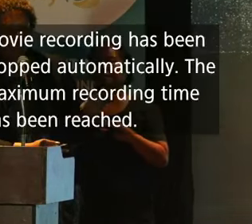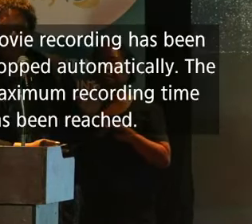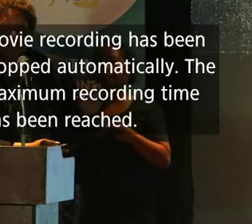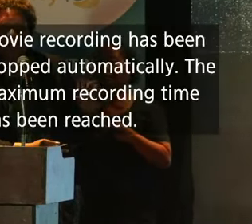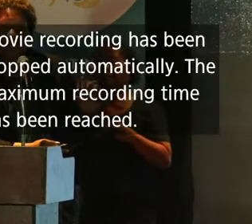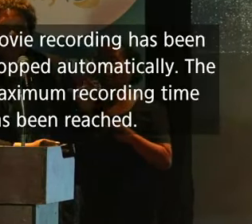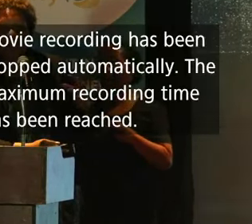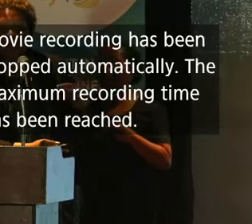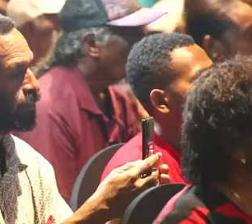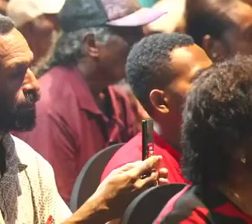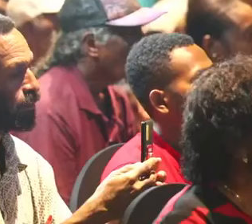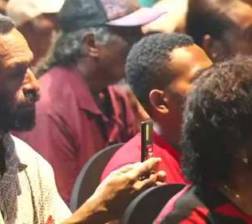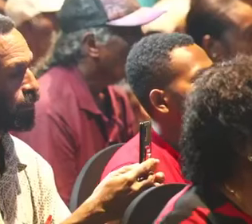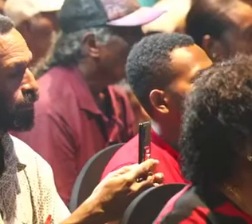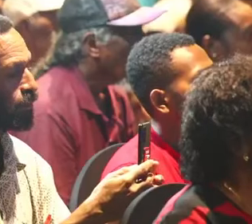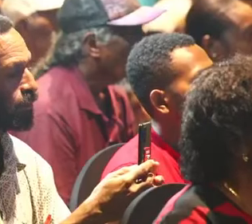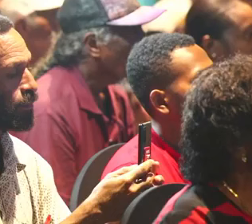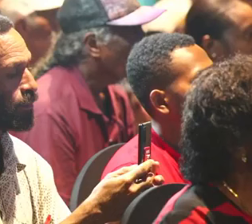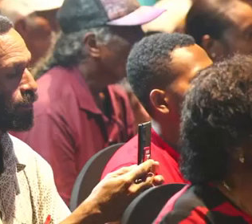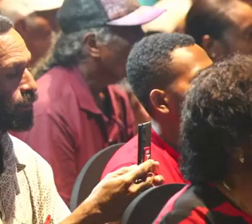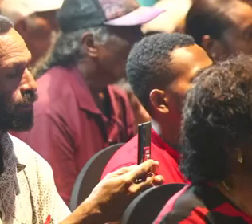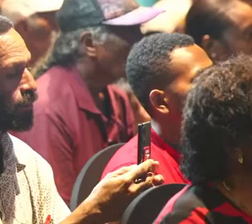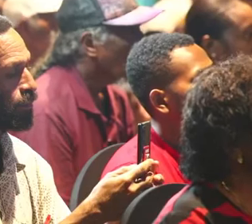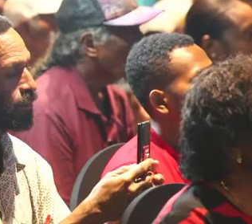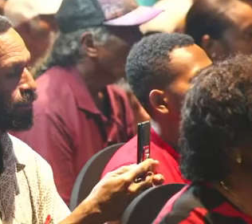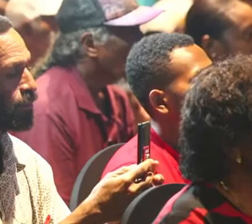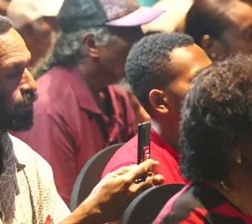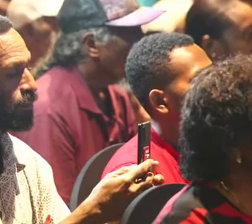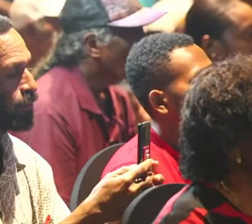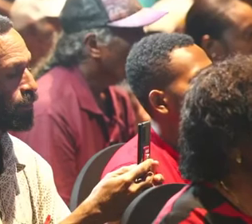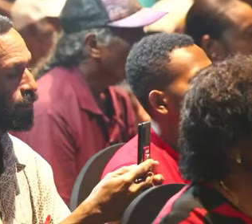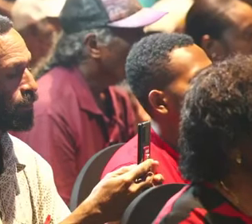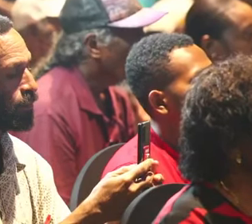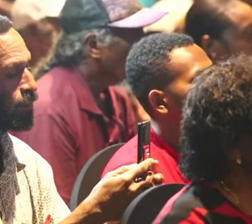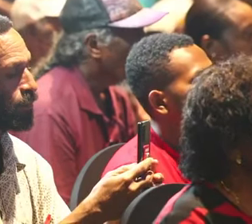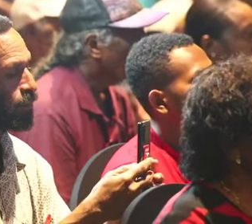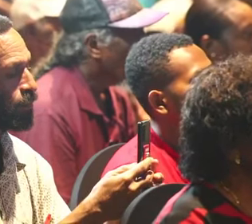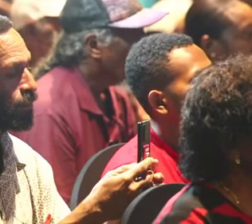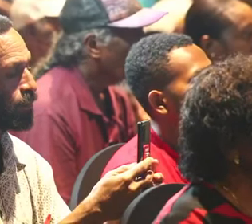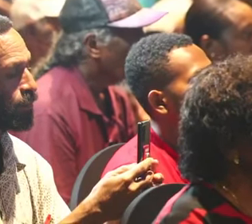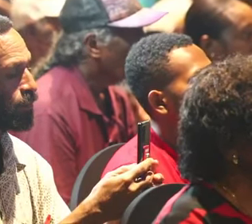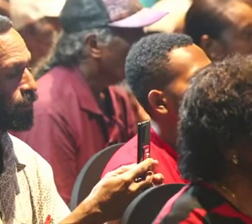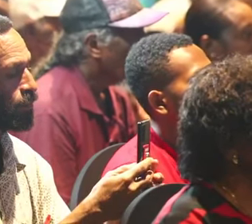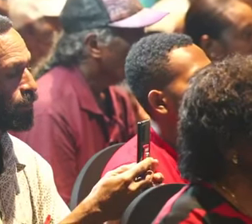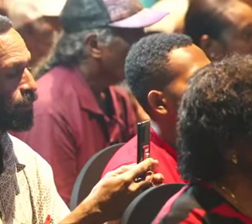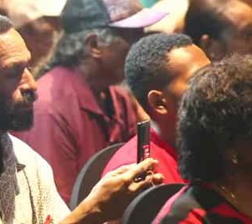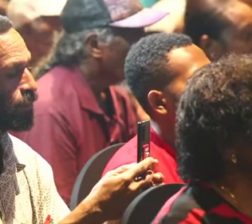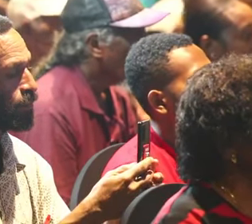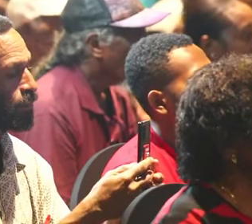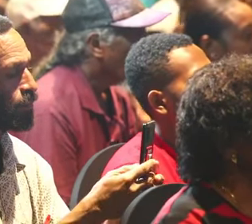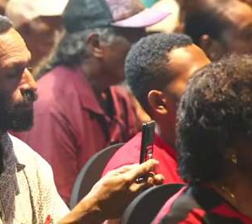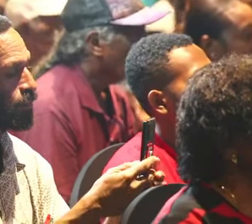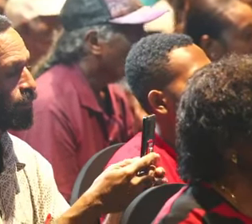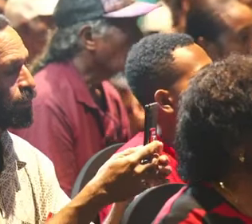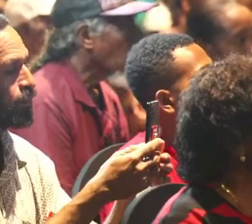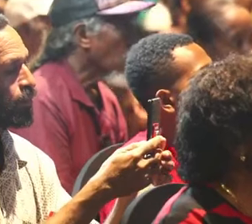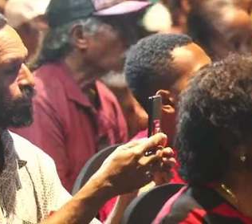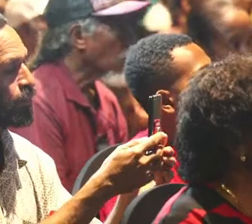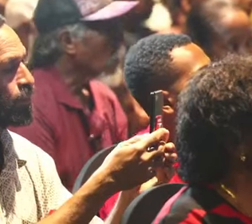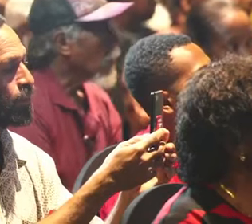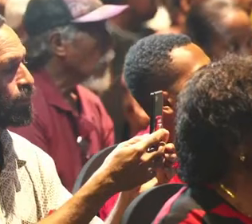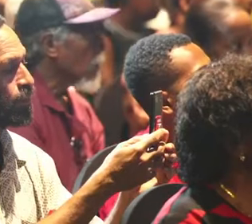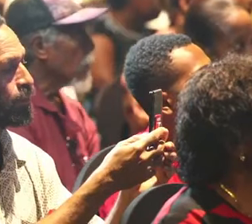as you can see, they're intended to help us make sure we're operating in the right place and in a safe manner for both business